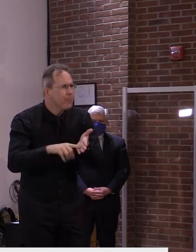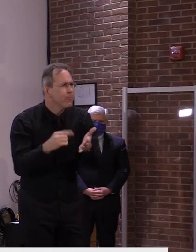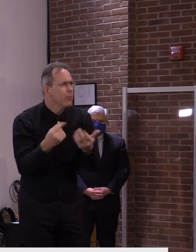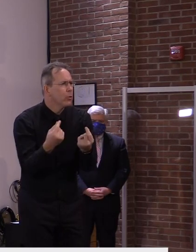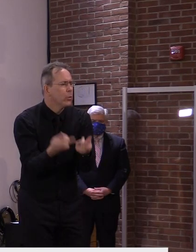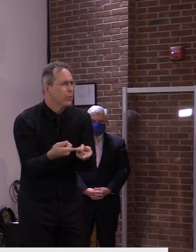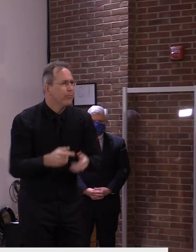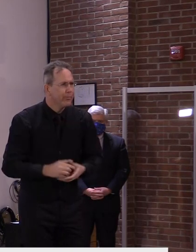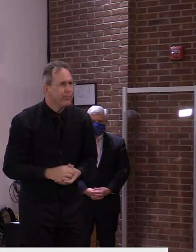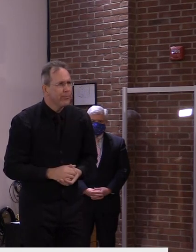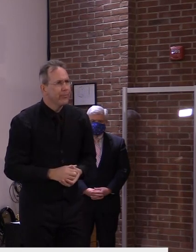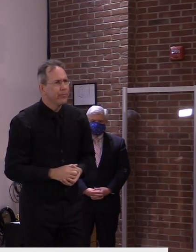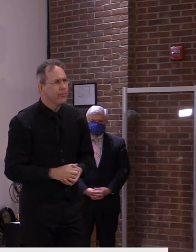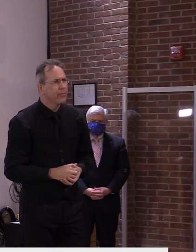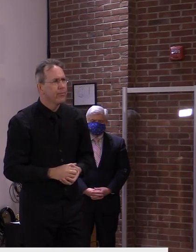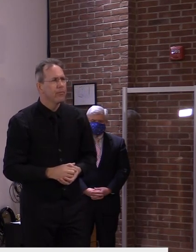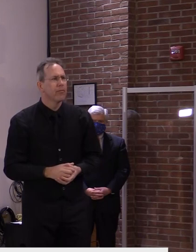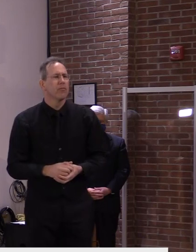I see. Thank you.